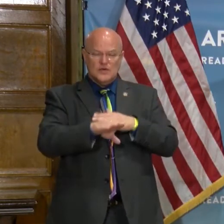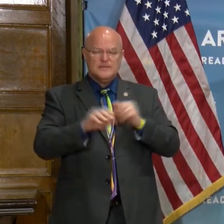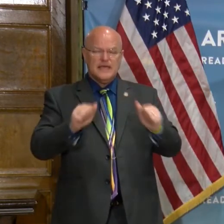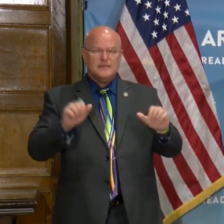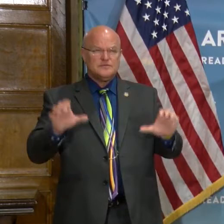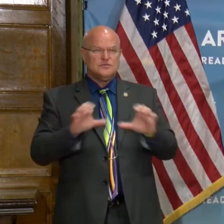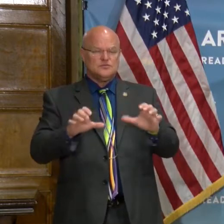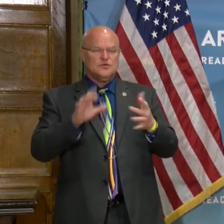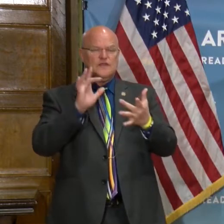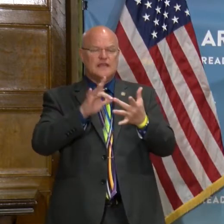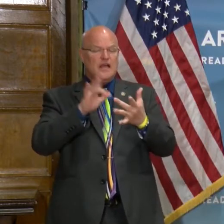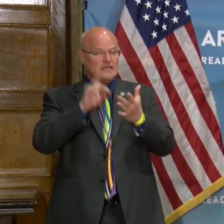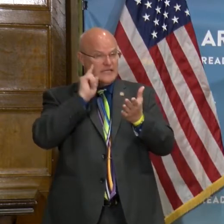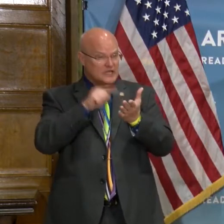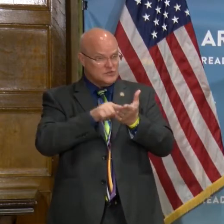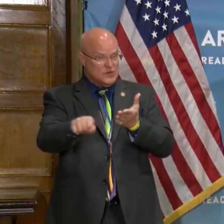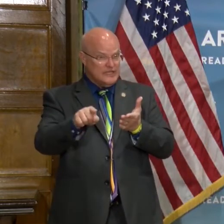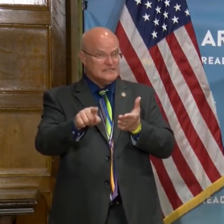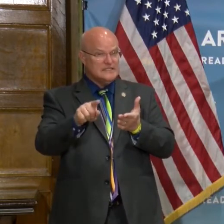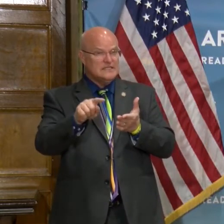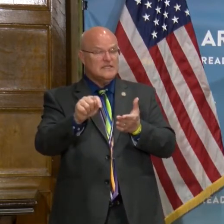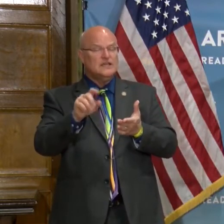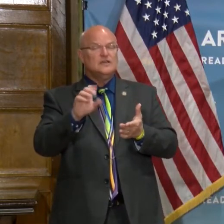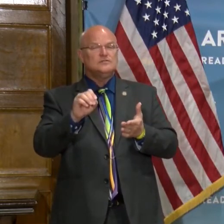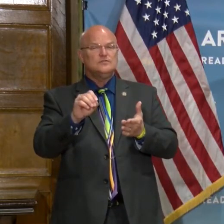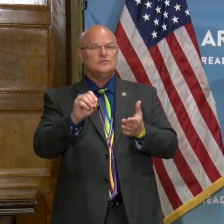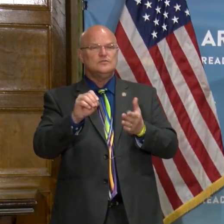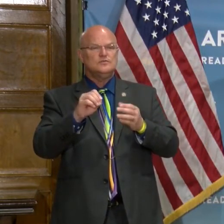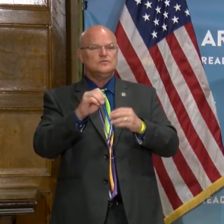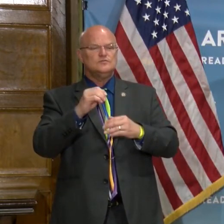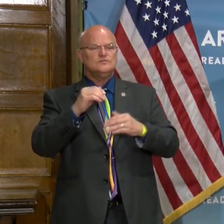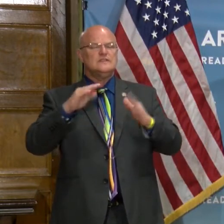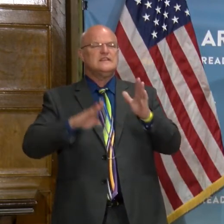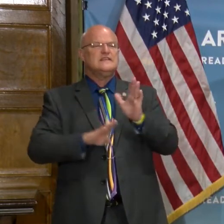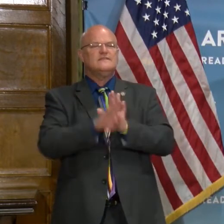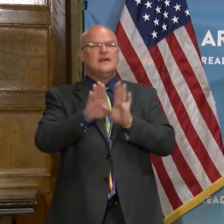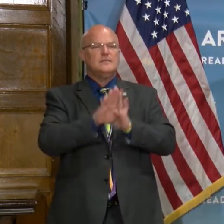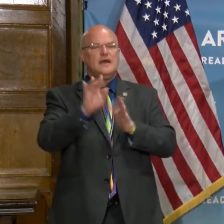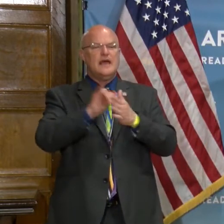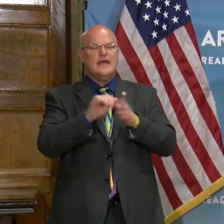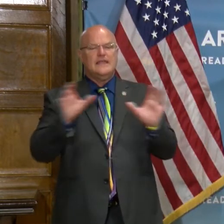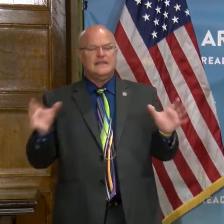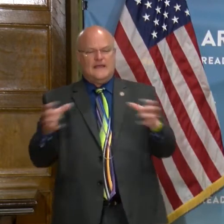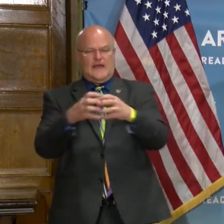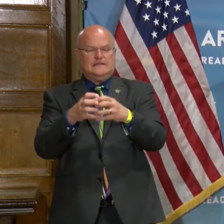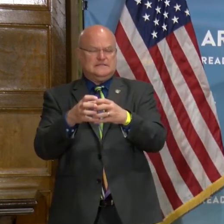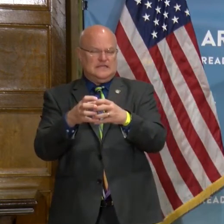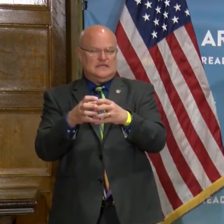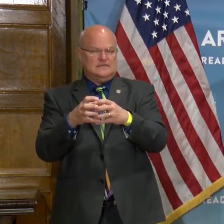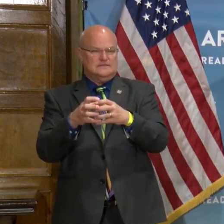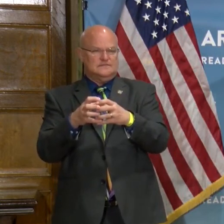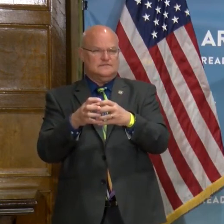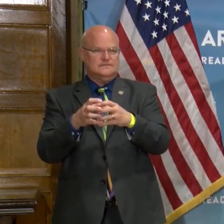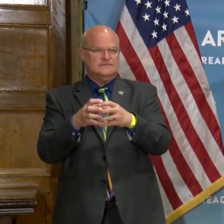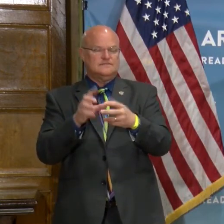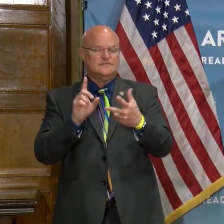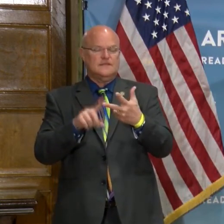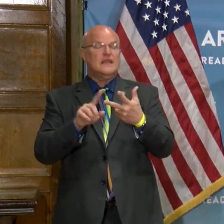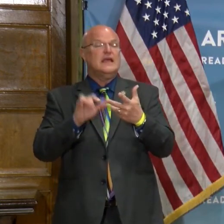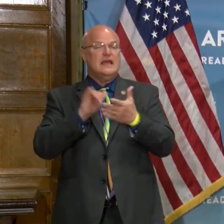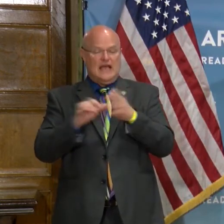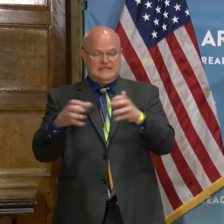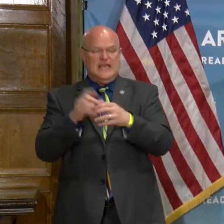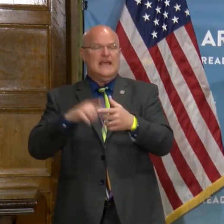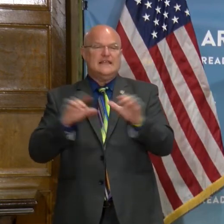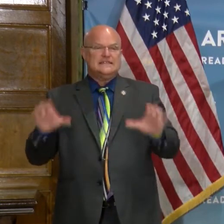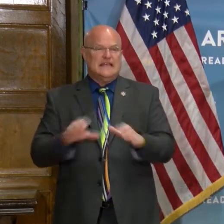able to do the contact tracing to envelop it, and then to isolate it, and that is a